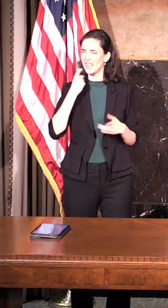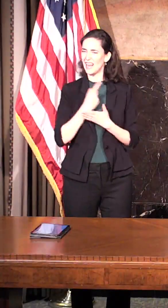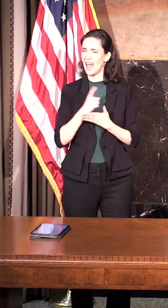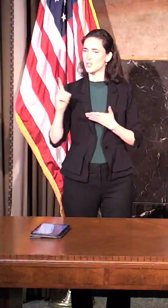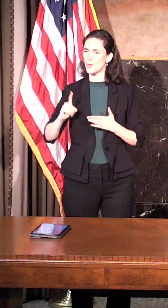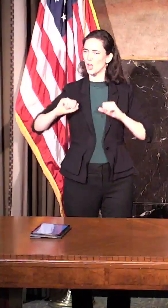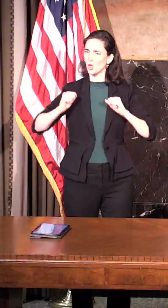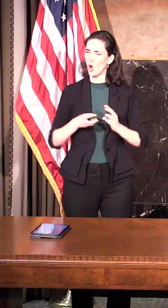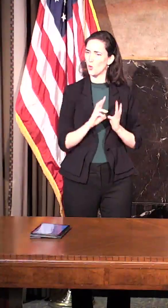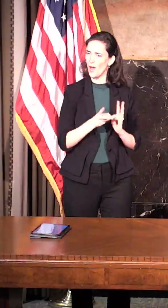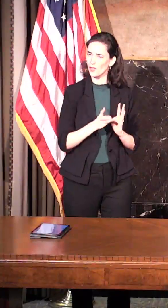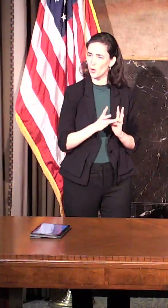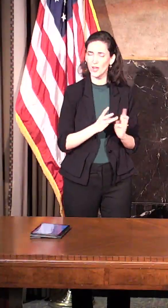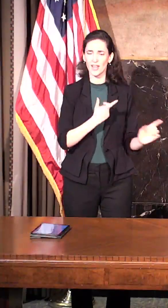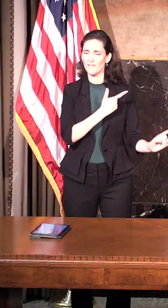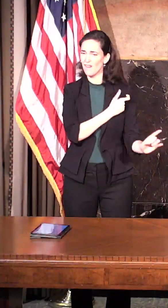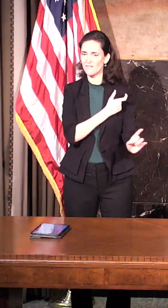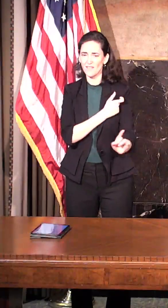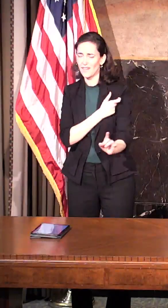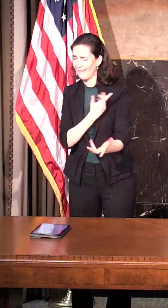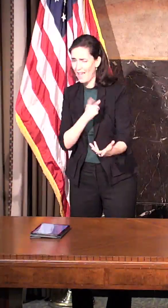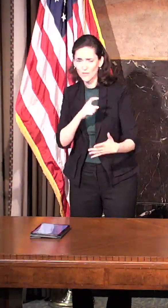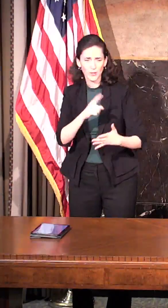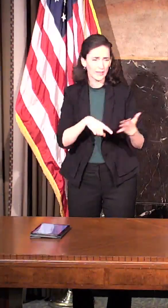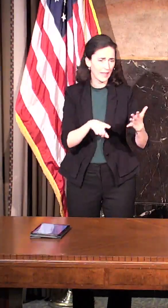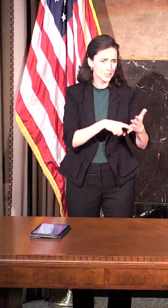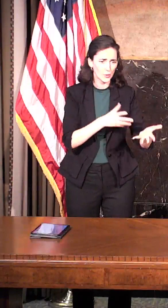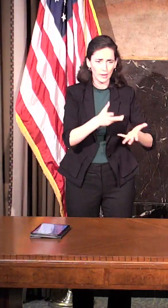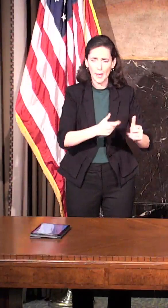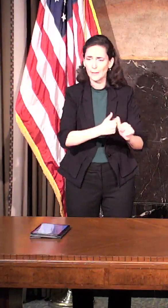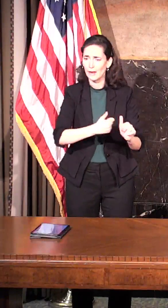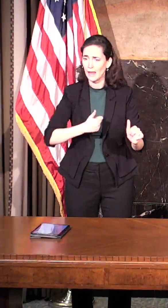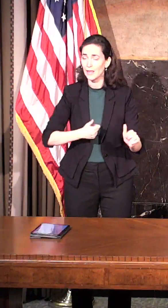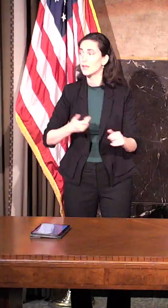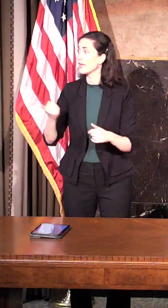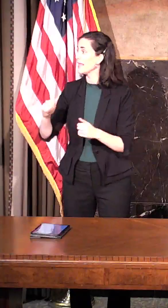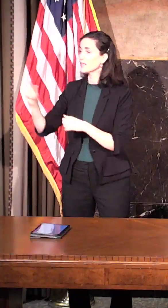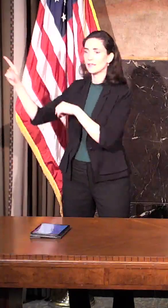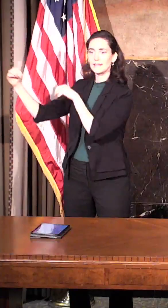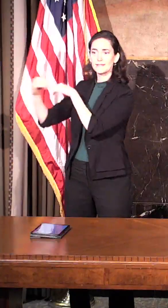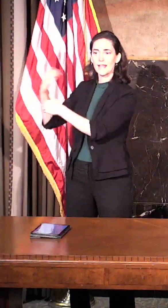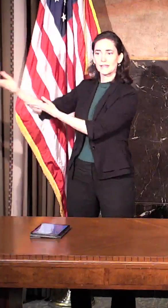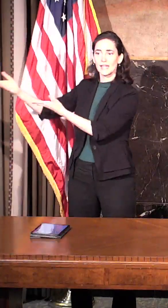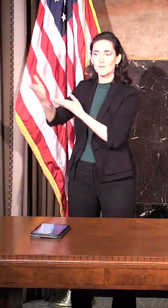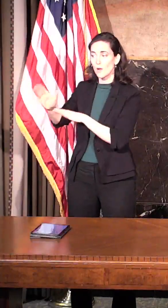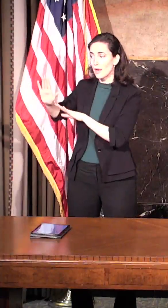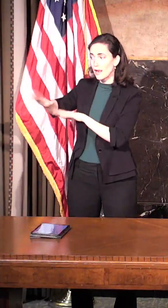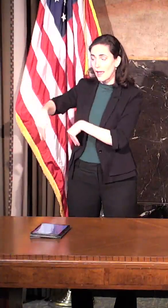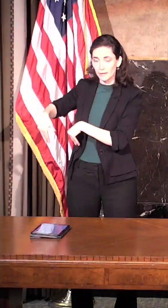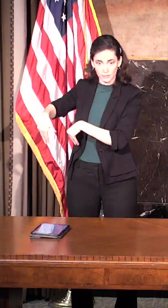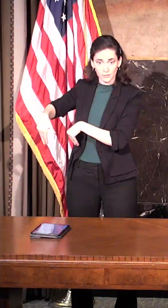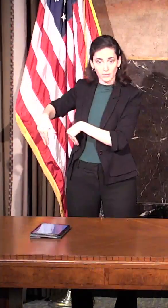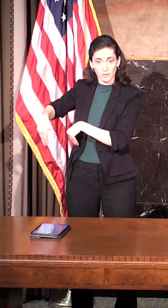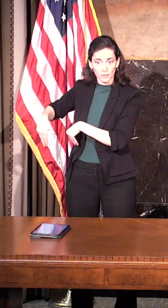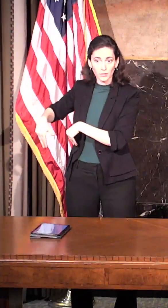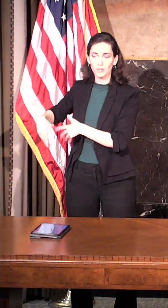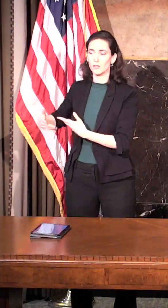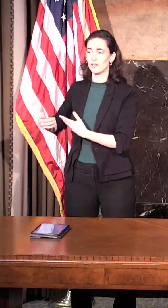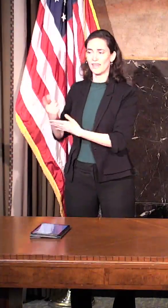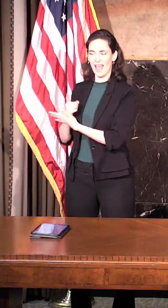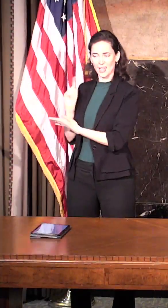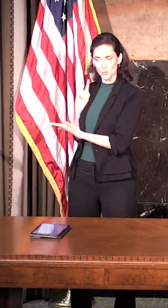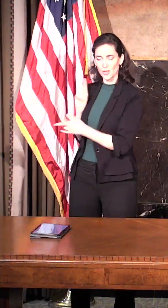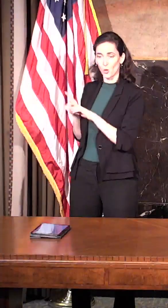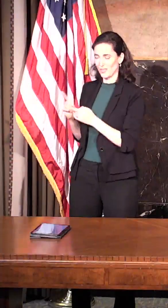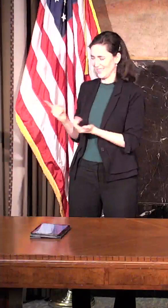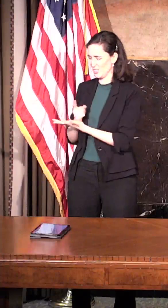So every delivery that was due into the state that was delayed last week because of the weather, and then delayed a little bit in the beginning of this week